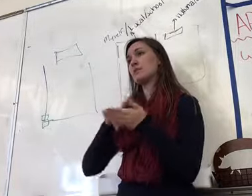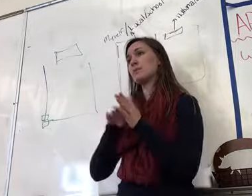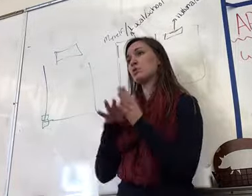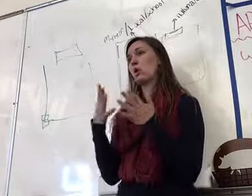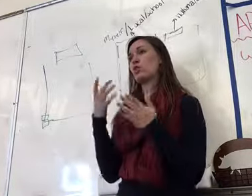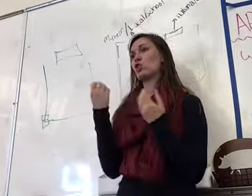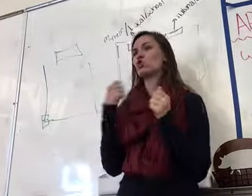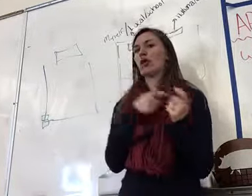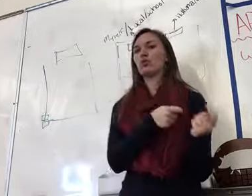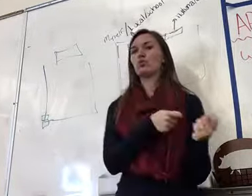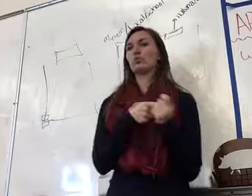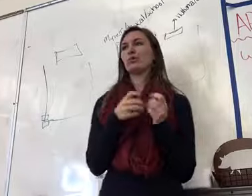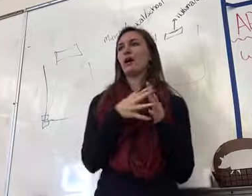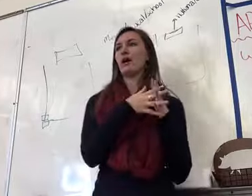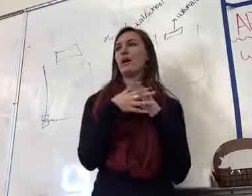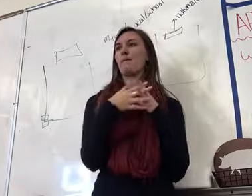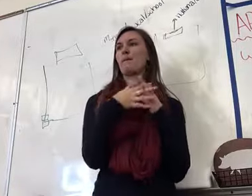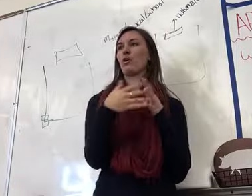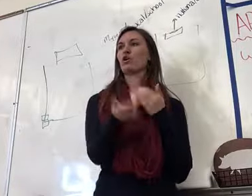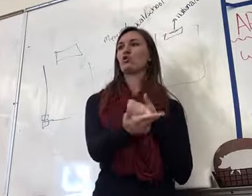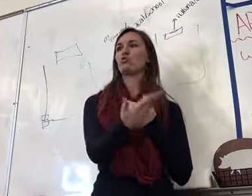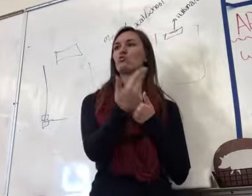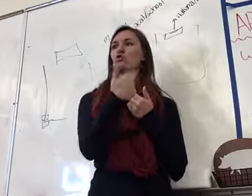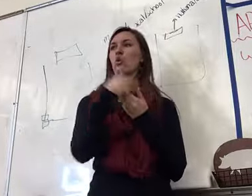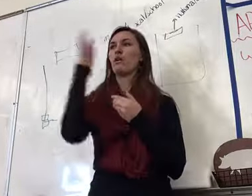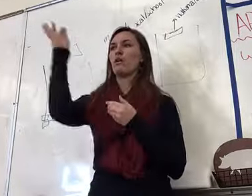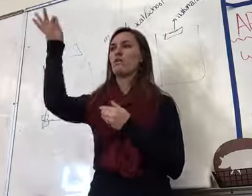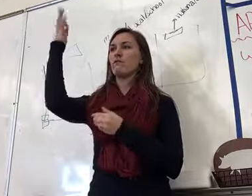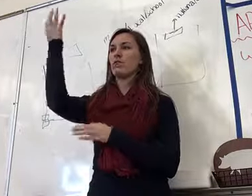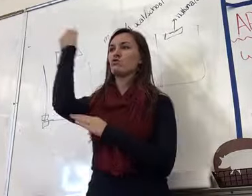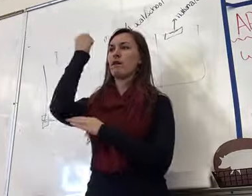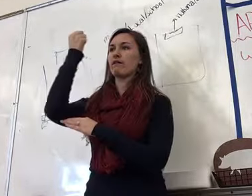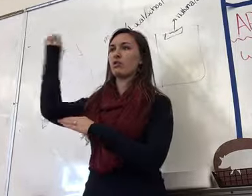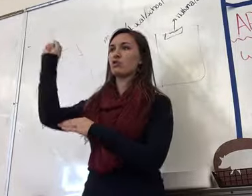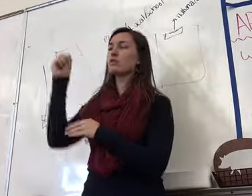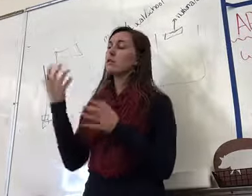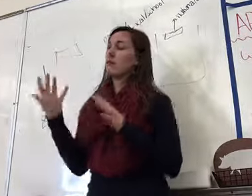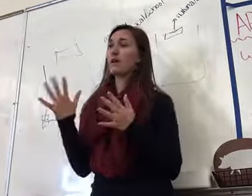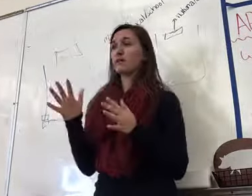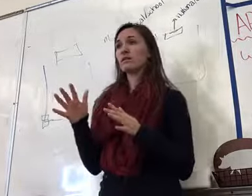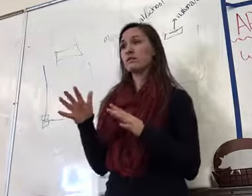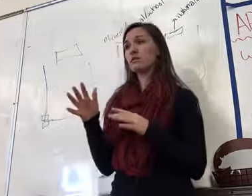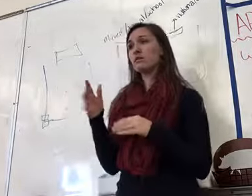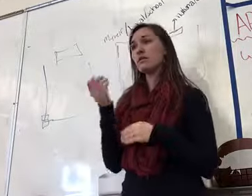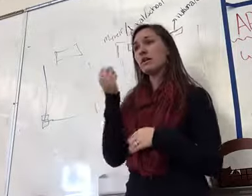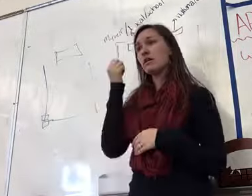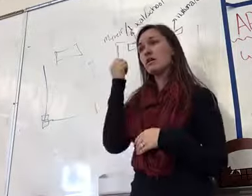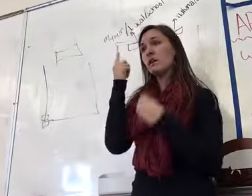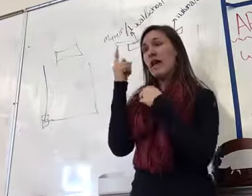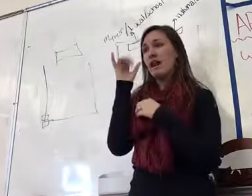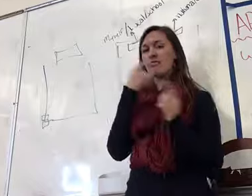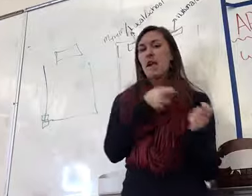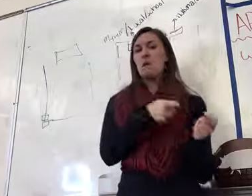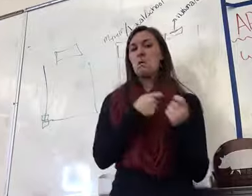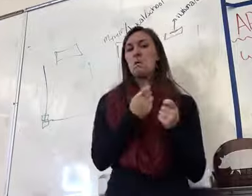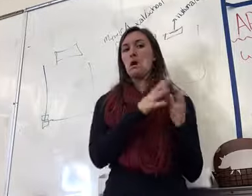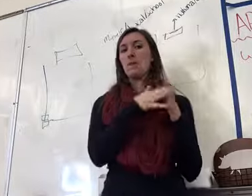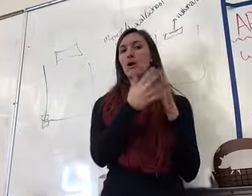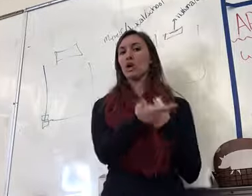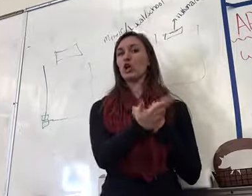It partially works. Most of America wanted to. The government, though, ends up stepping in and says, no, we don't need to go over to France and things